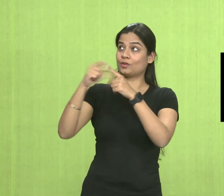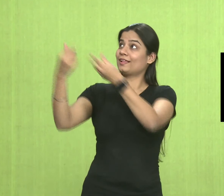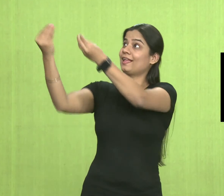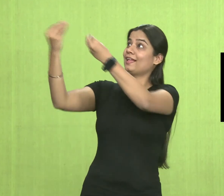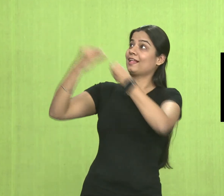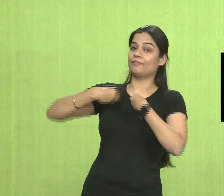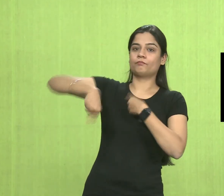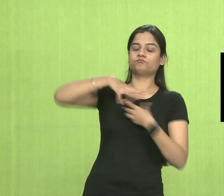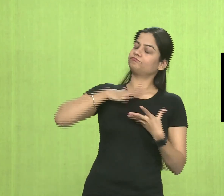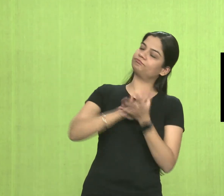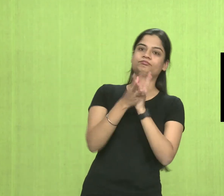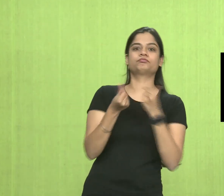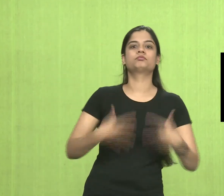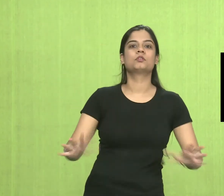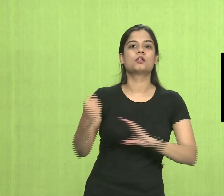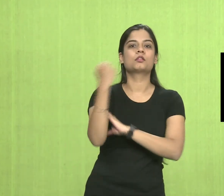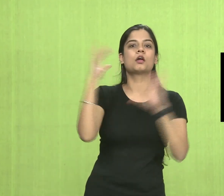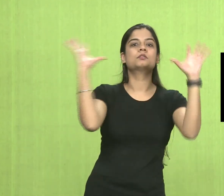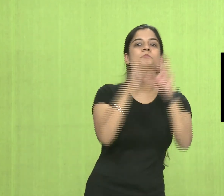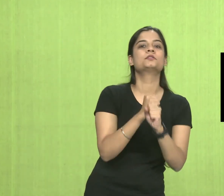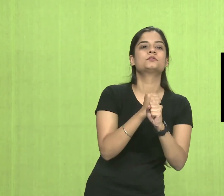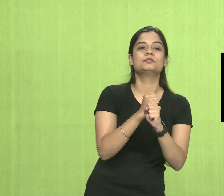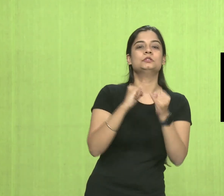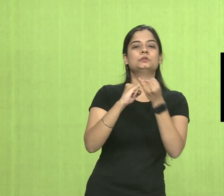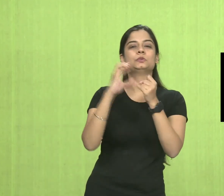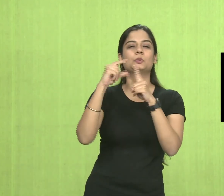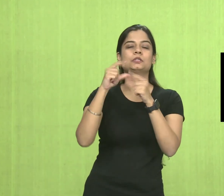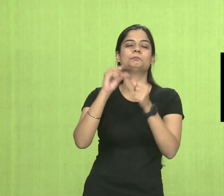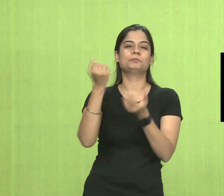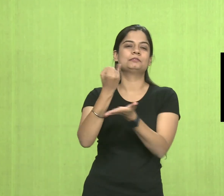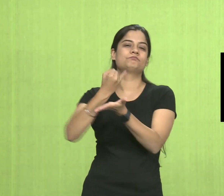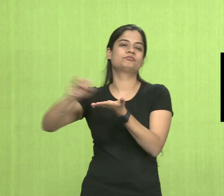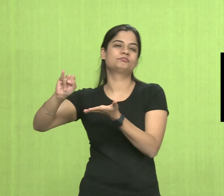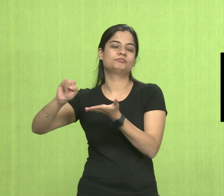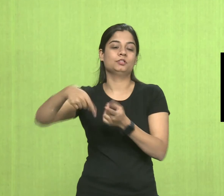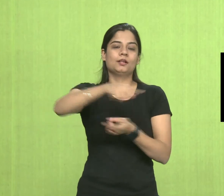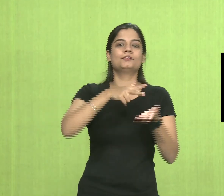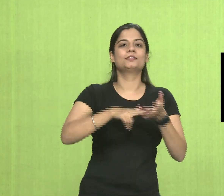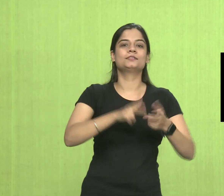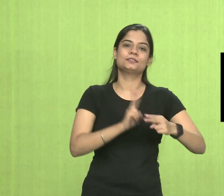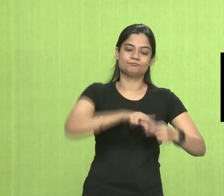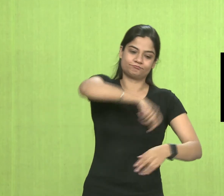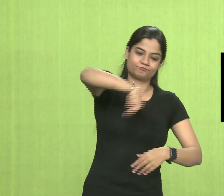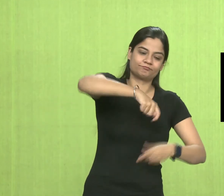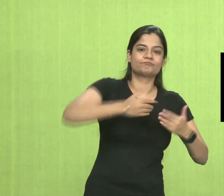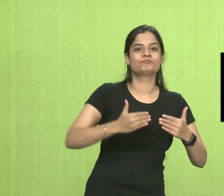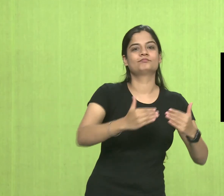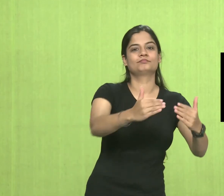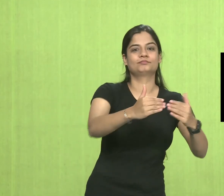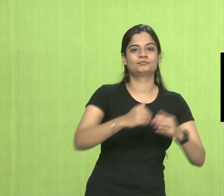The value gets lost while cooking. So don't use soda, use it and cook